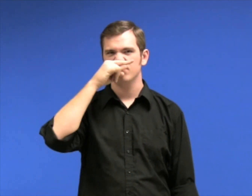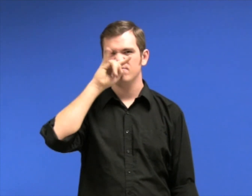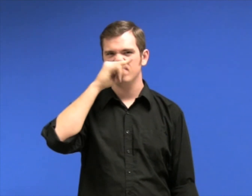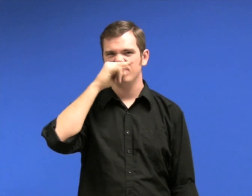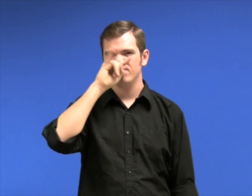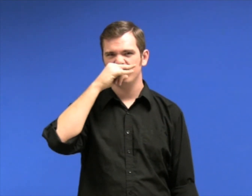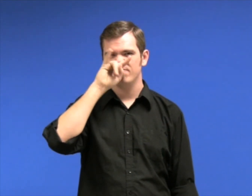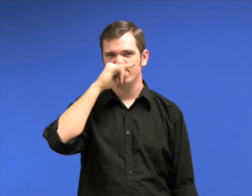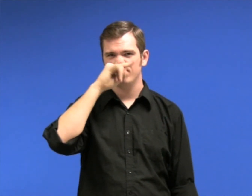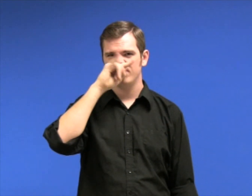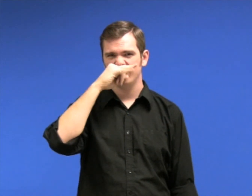Kids.